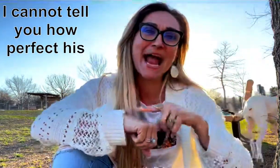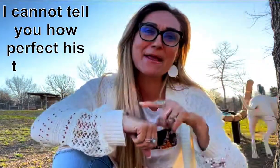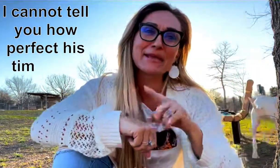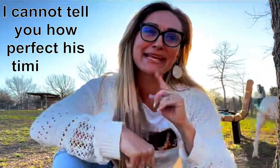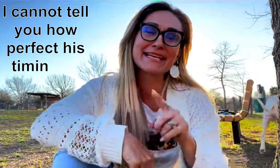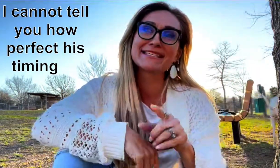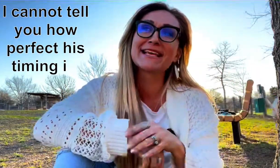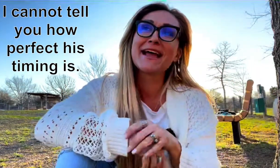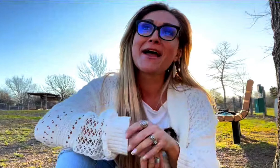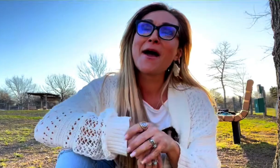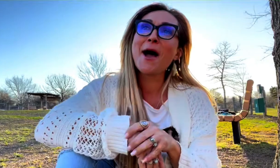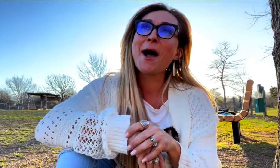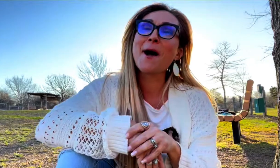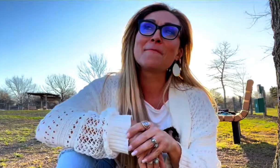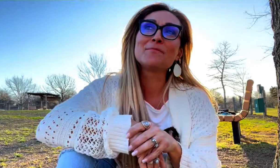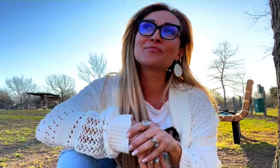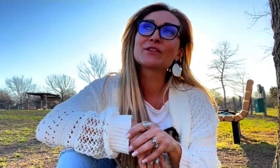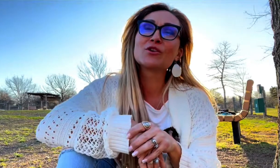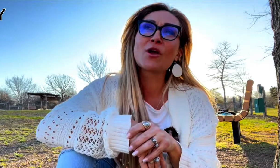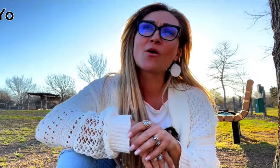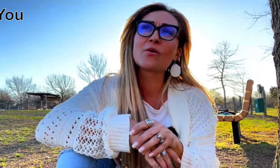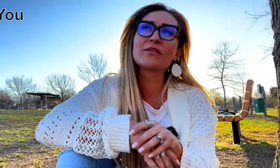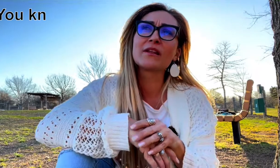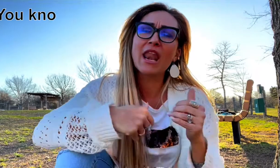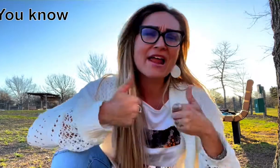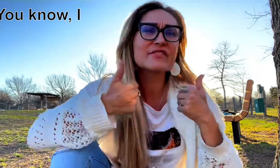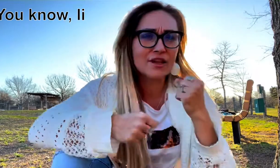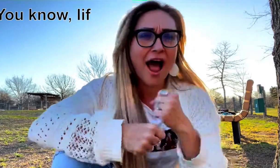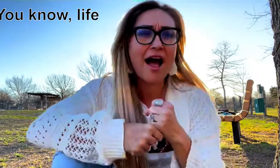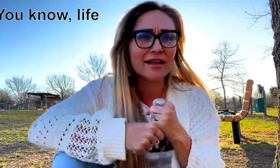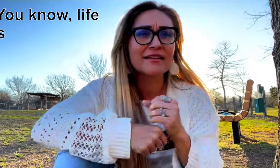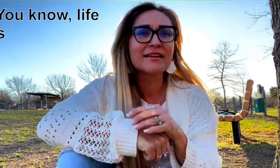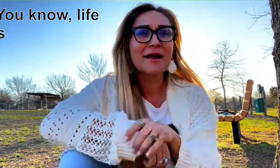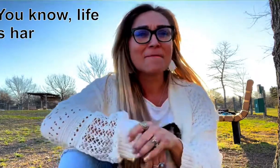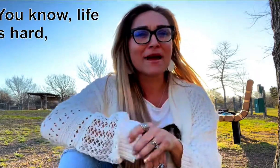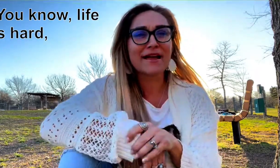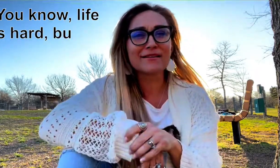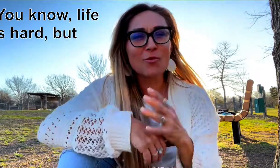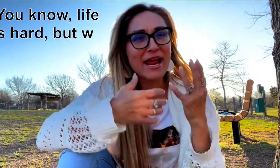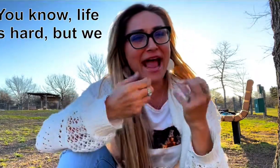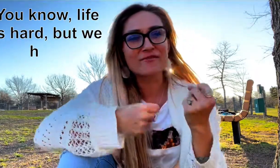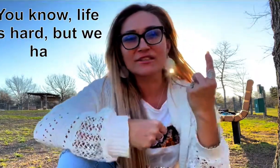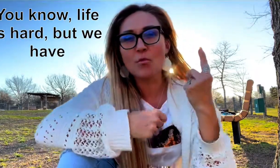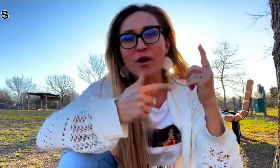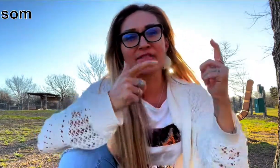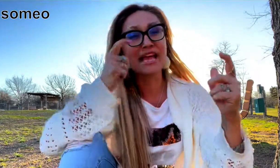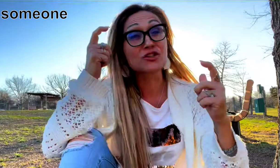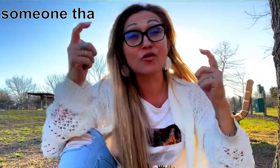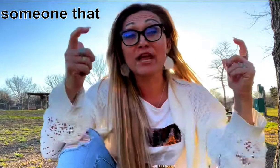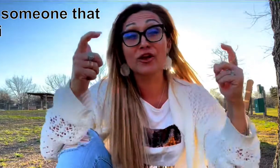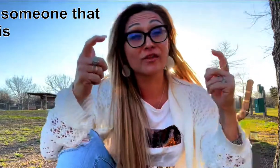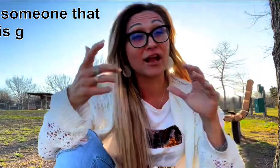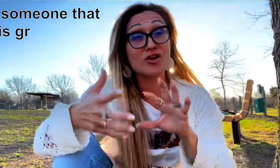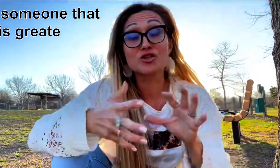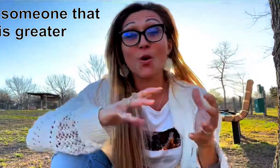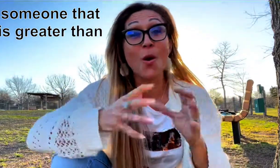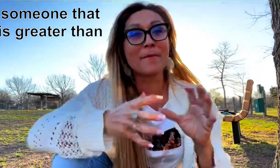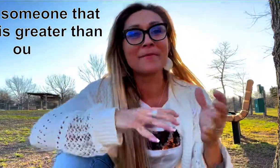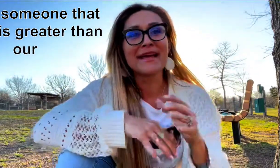timing is. You know, life is hard, but we have someone that's greater than our storm.